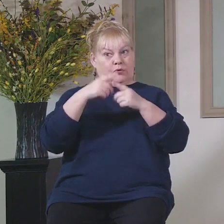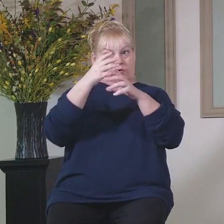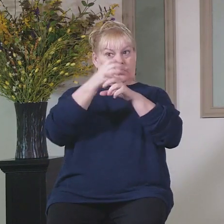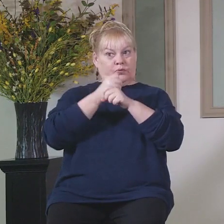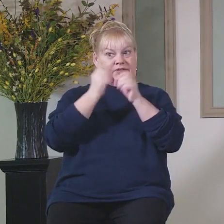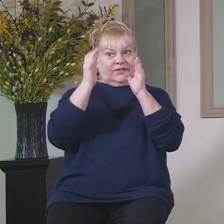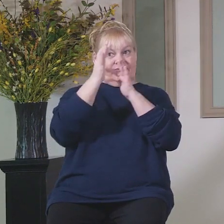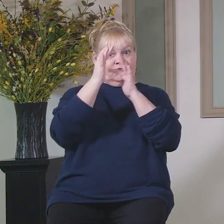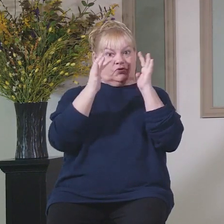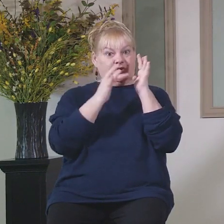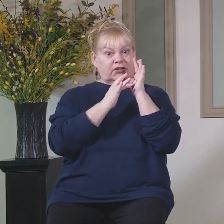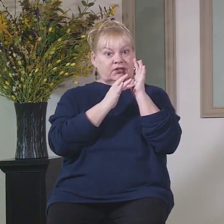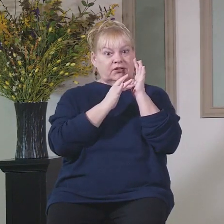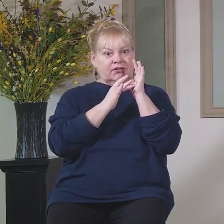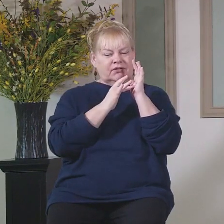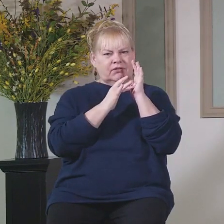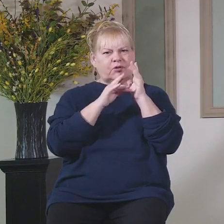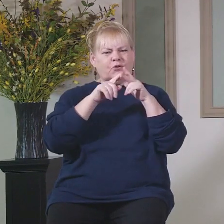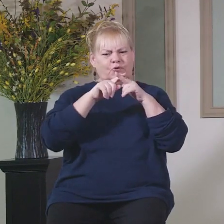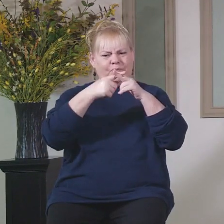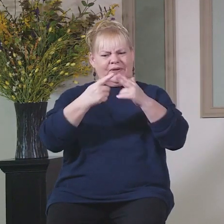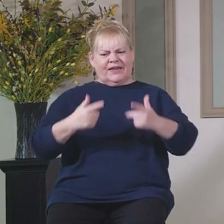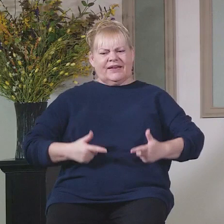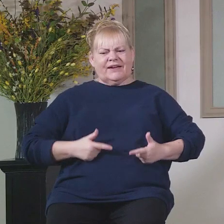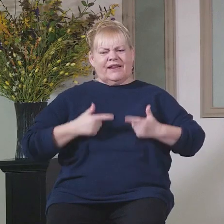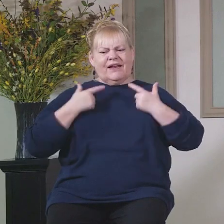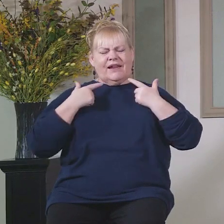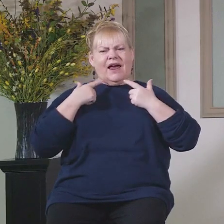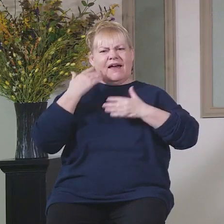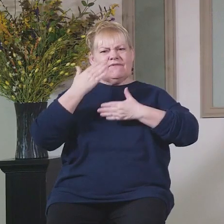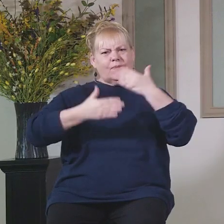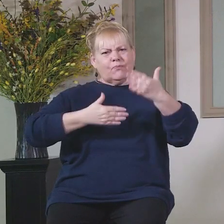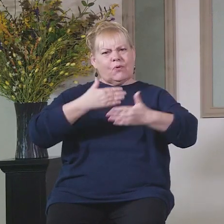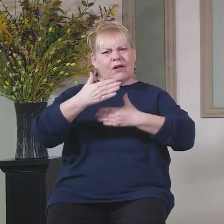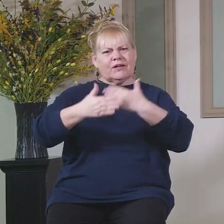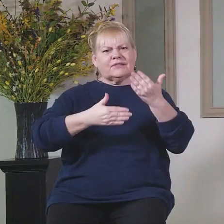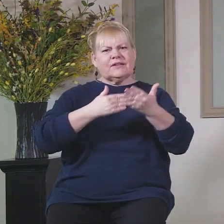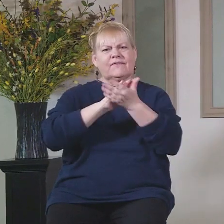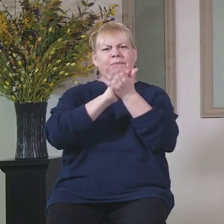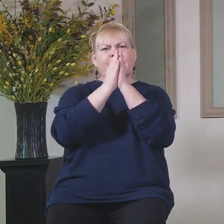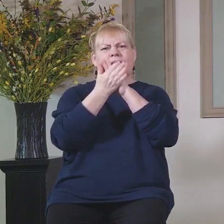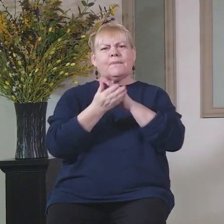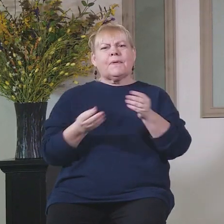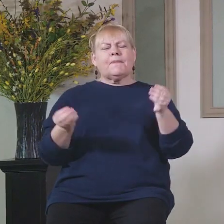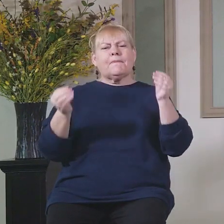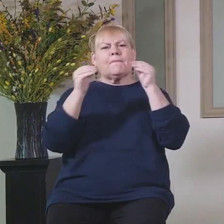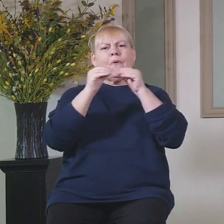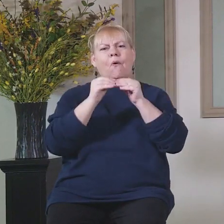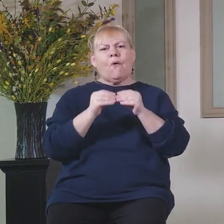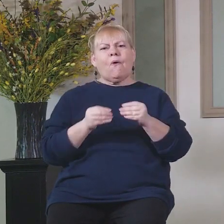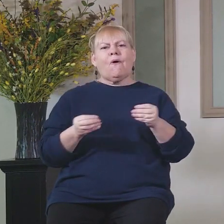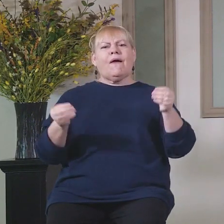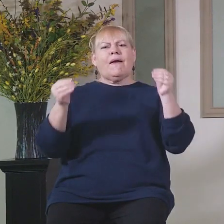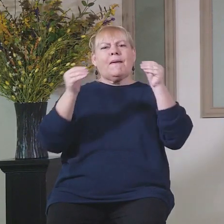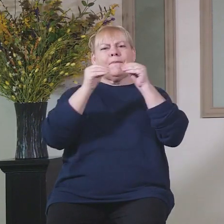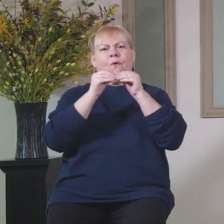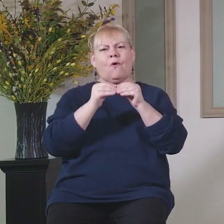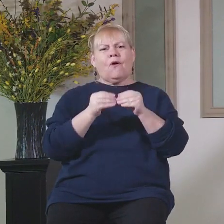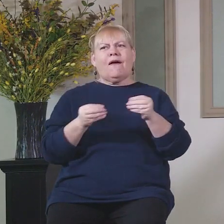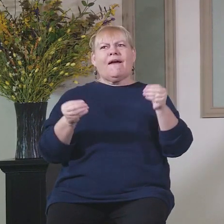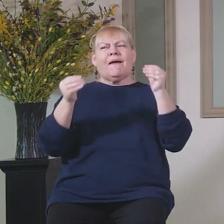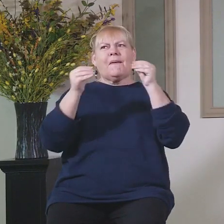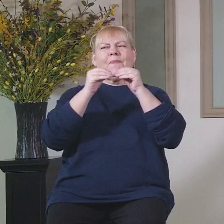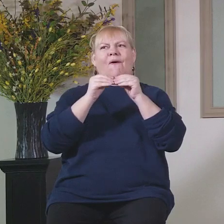Jesus, you begin a lifelong process of becoming more and more and